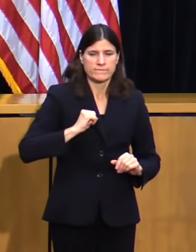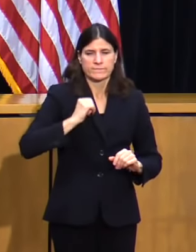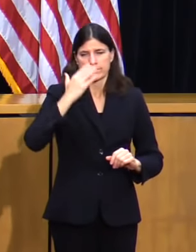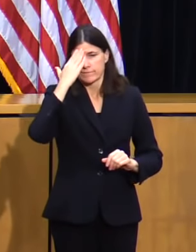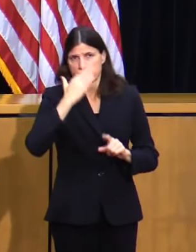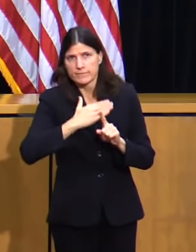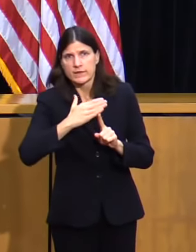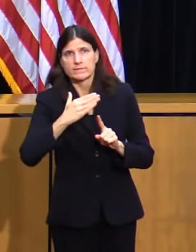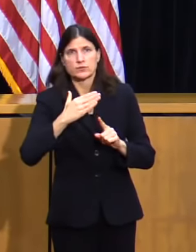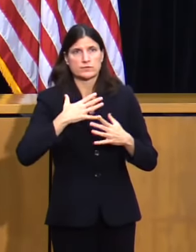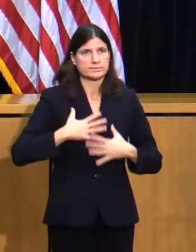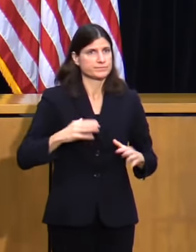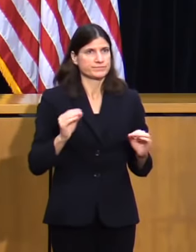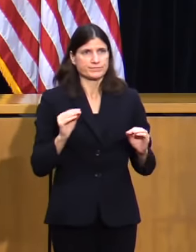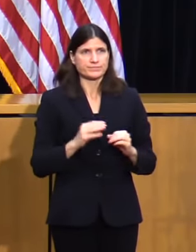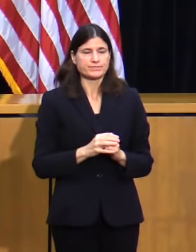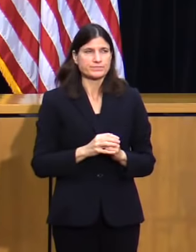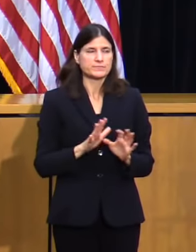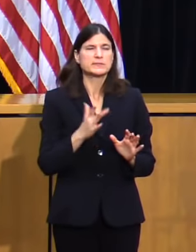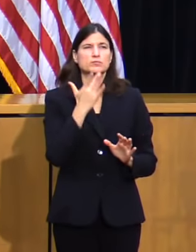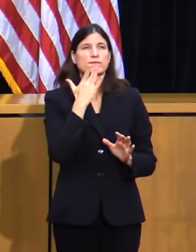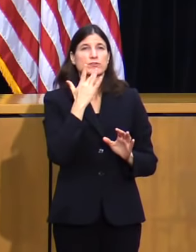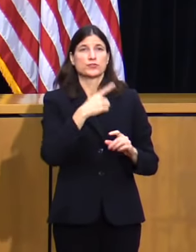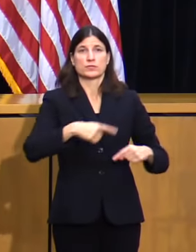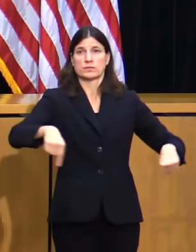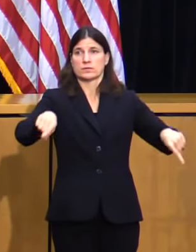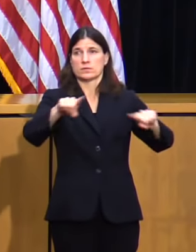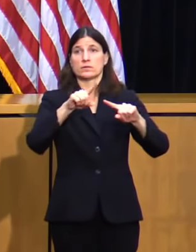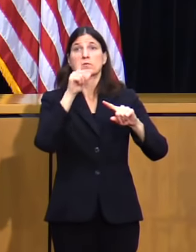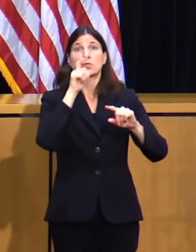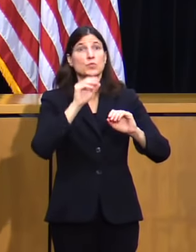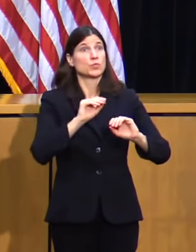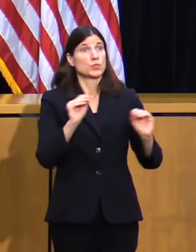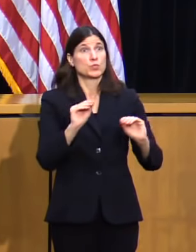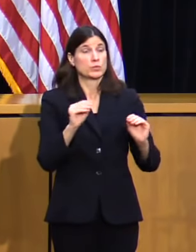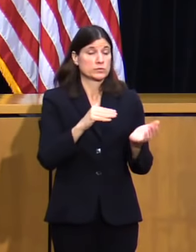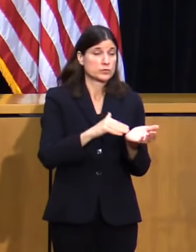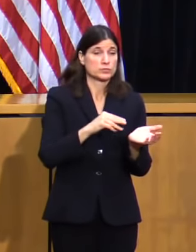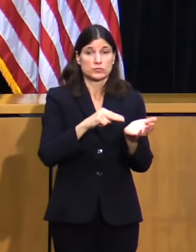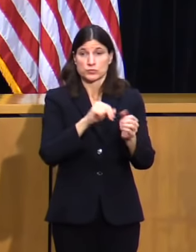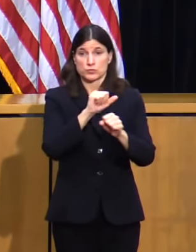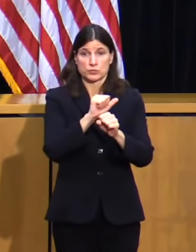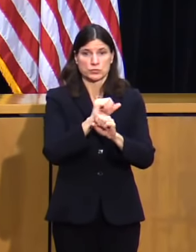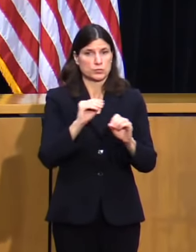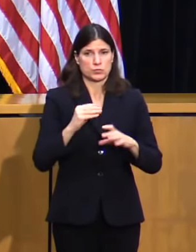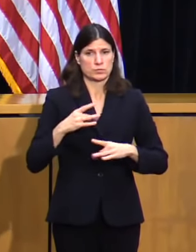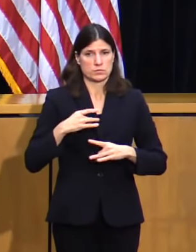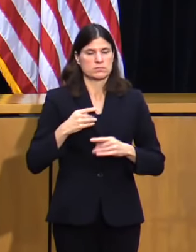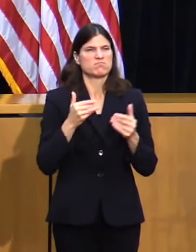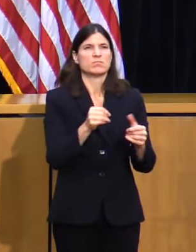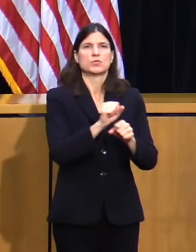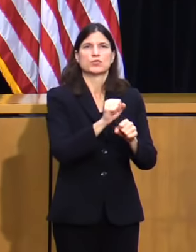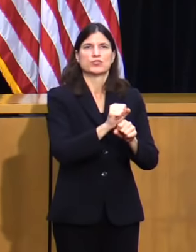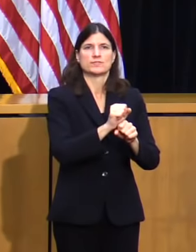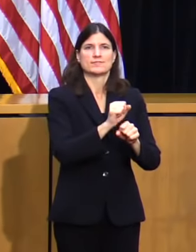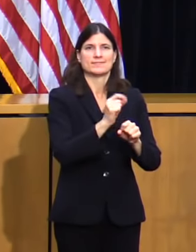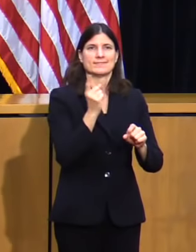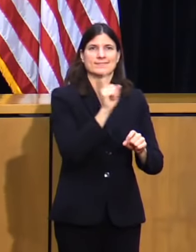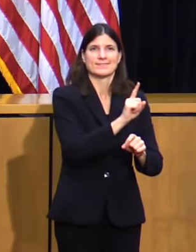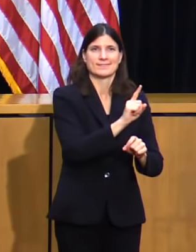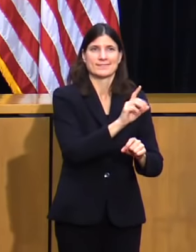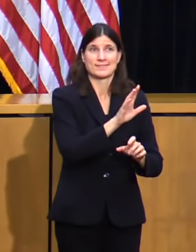are able to return. We see lots of people that remain positive for weeks, 3, 4, 5 weeks, out even a couple